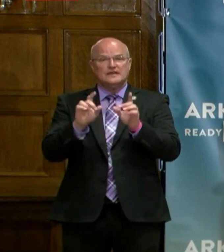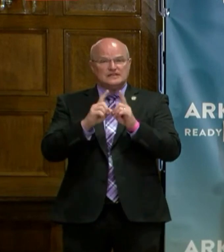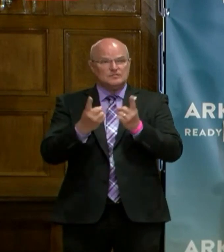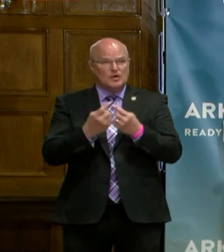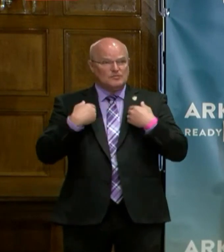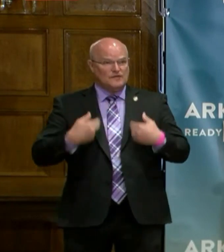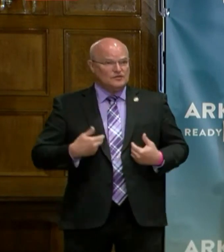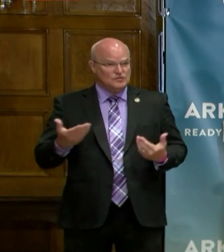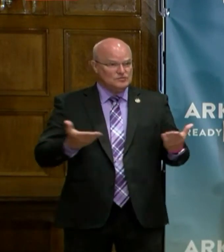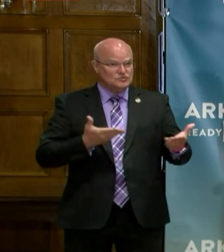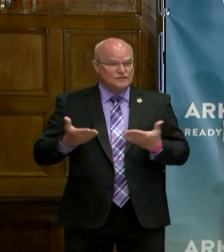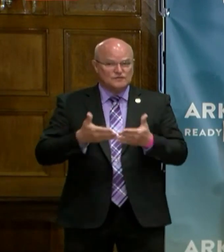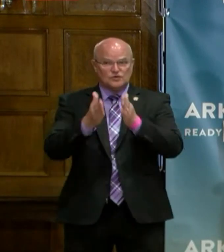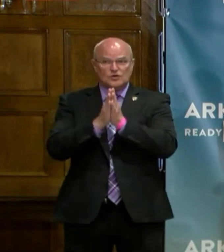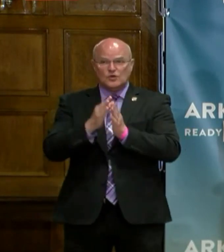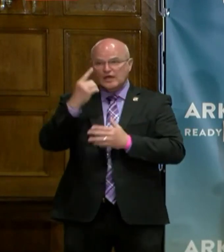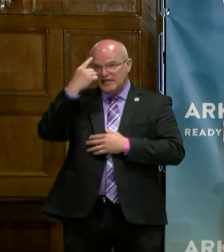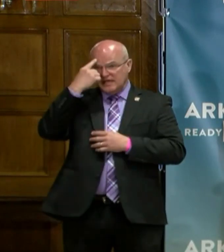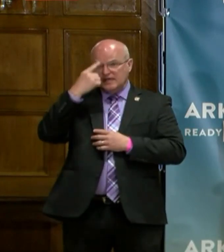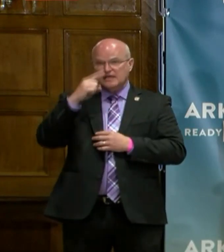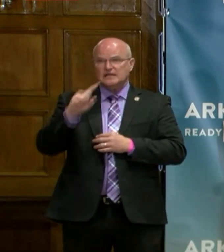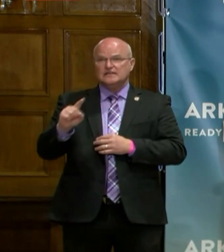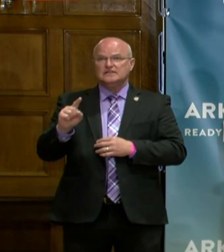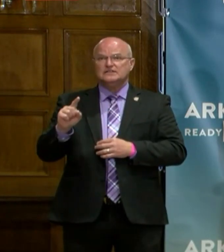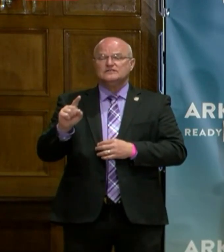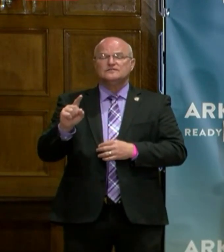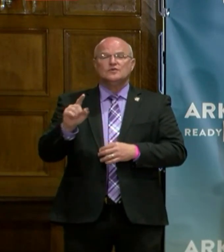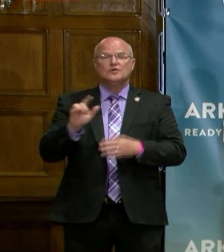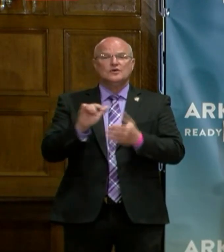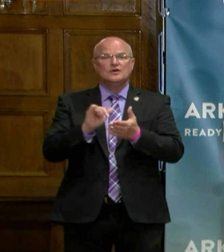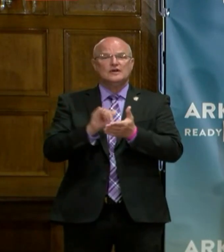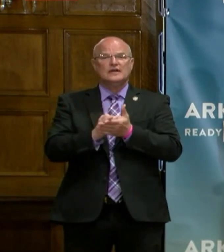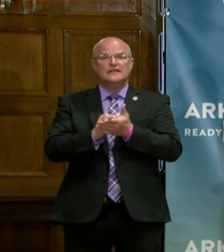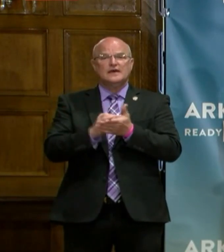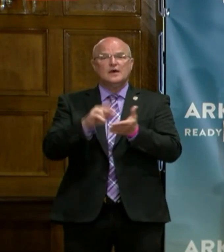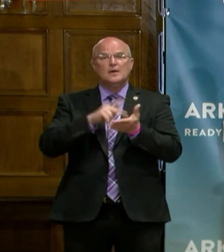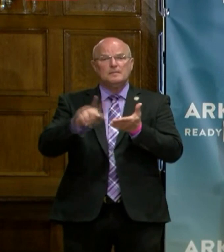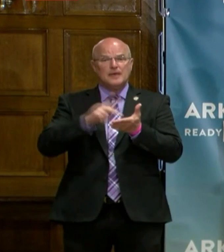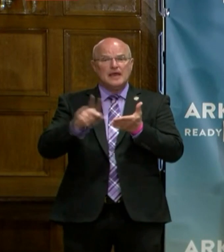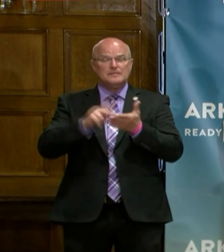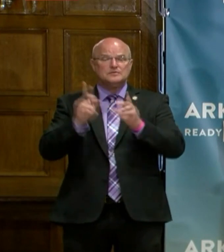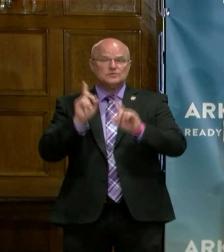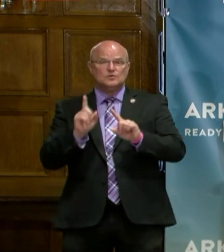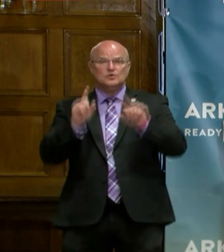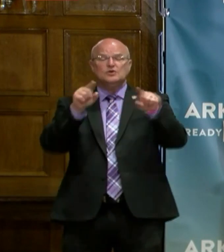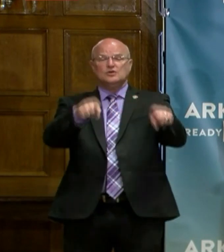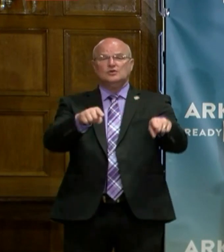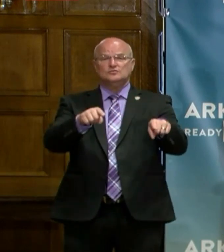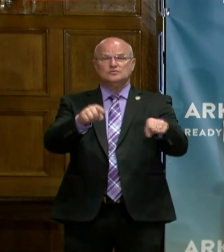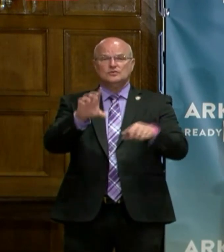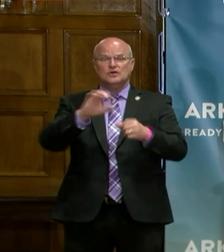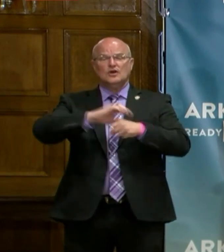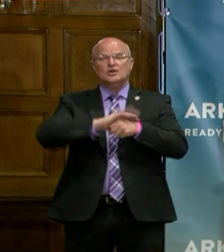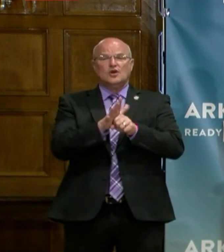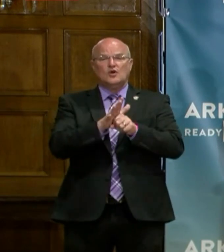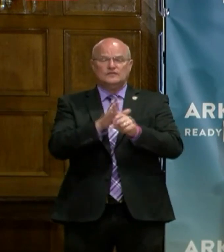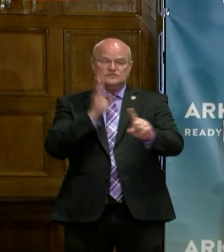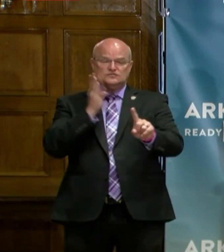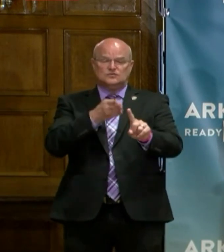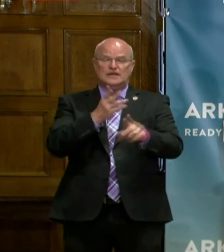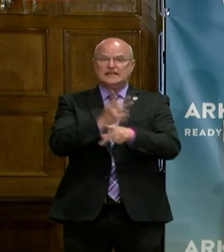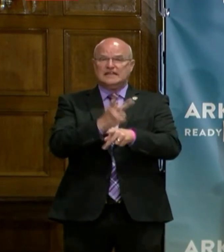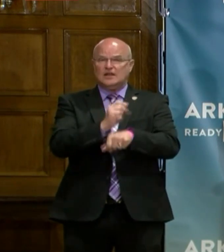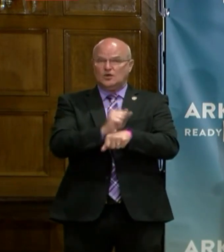Department of Human Services request for the payments that will go to the COVID direct